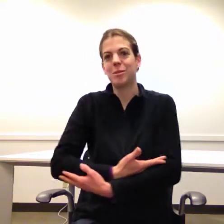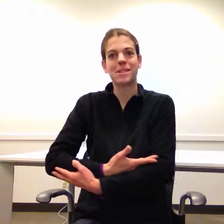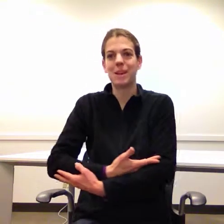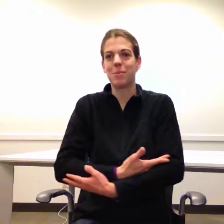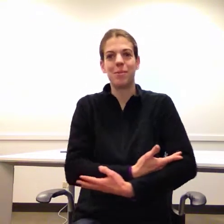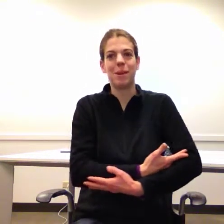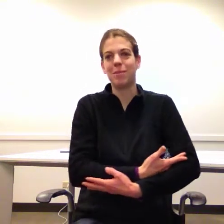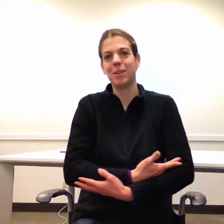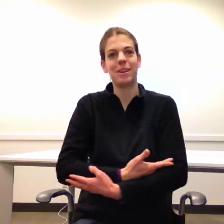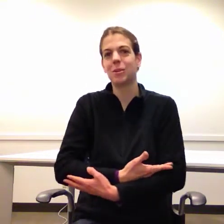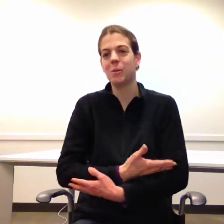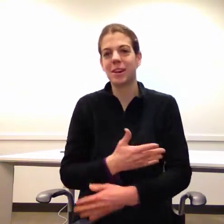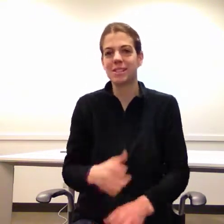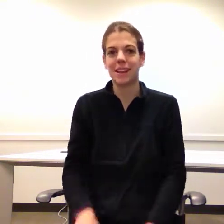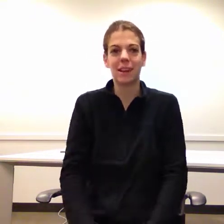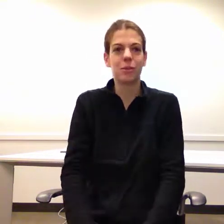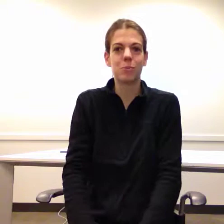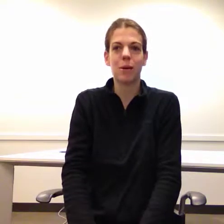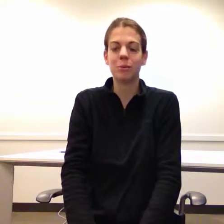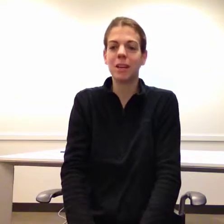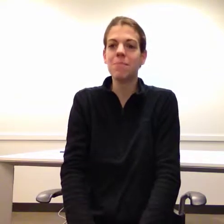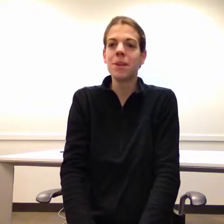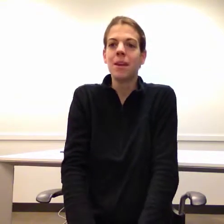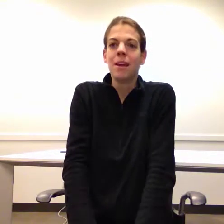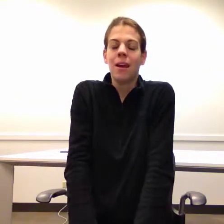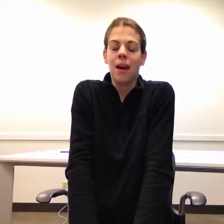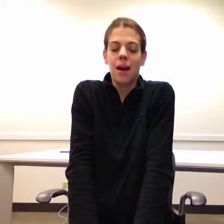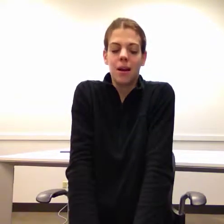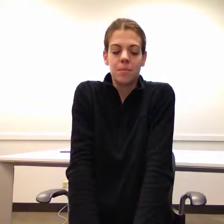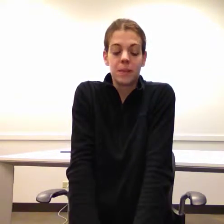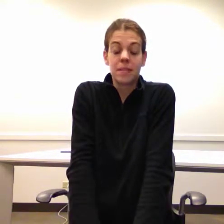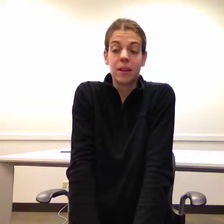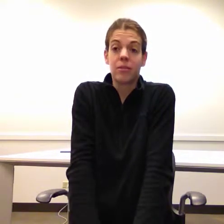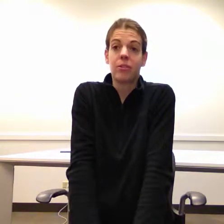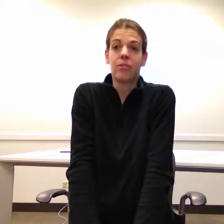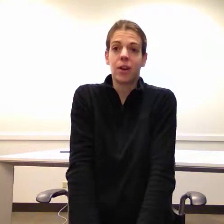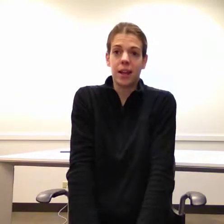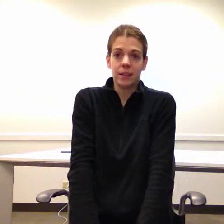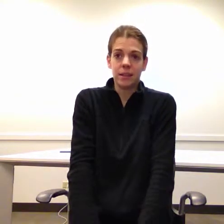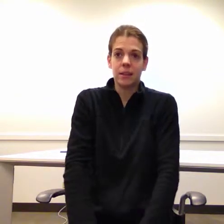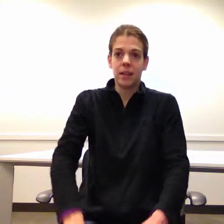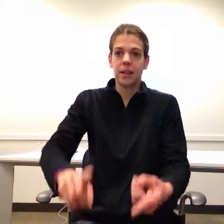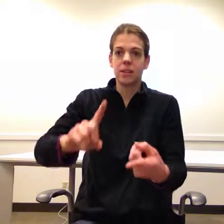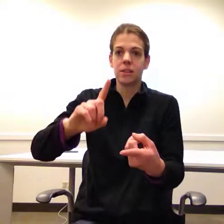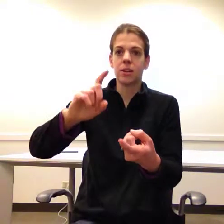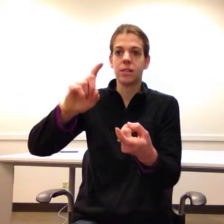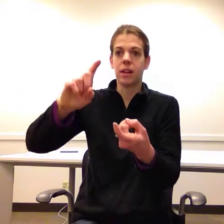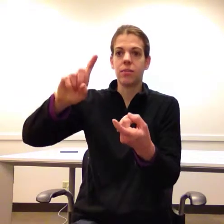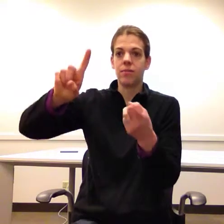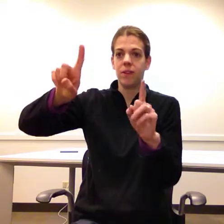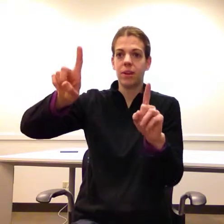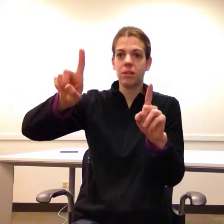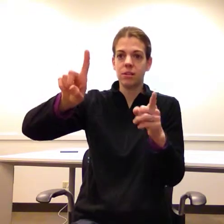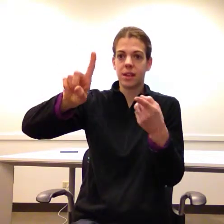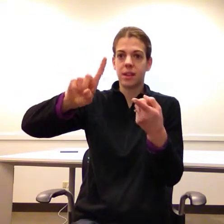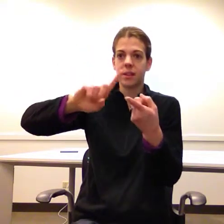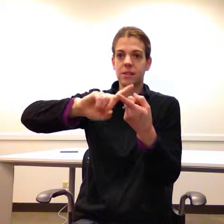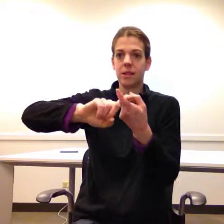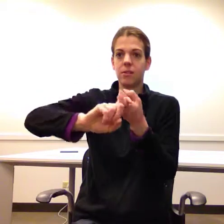would sign baby if you didn't know American Sign Language, probably. The sign for friend is you're going to take your fingers like this, and you'll